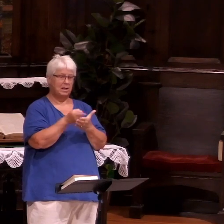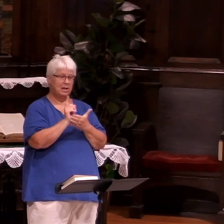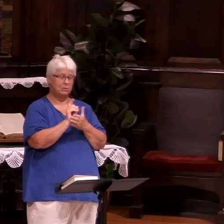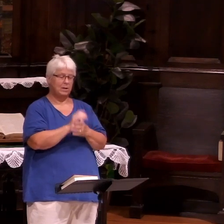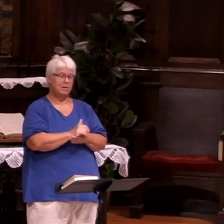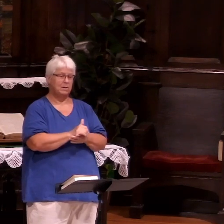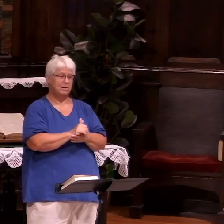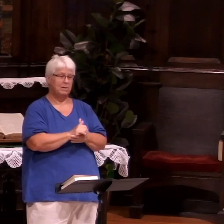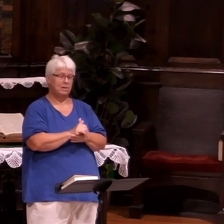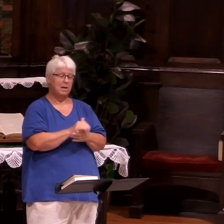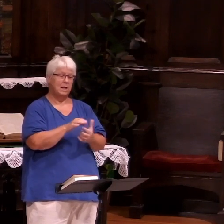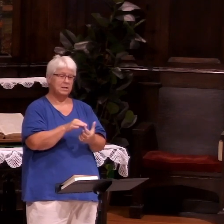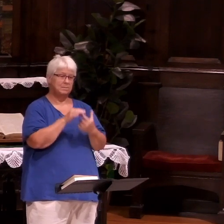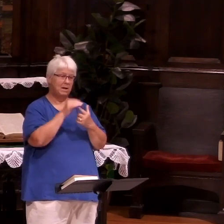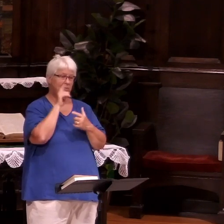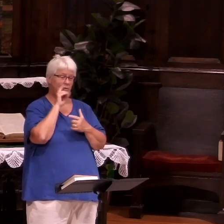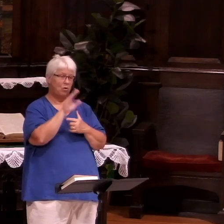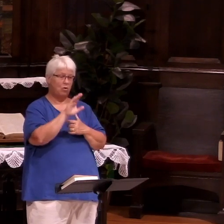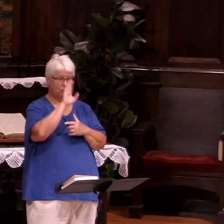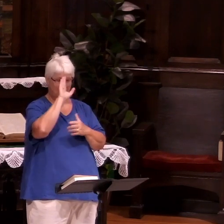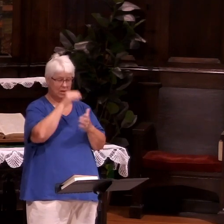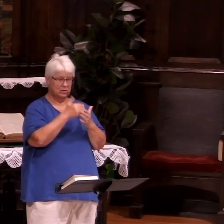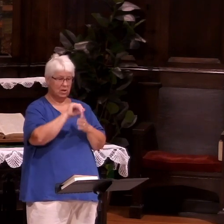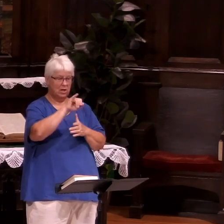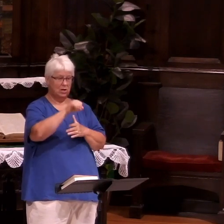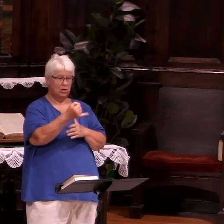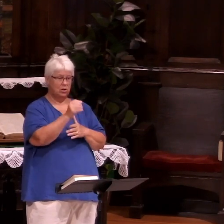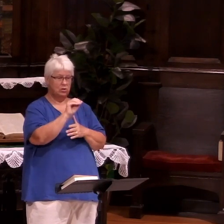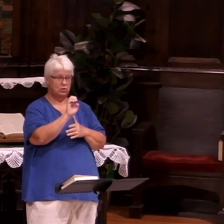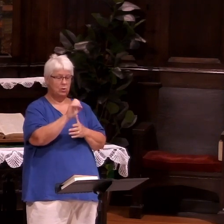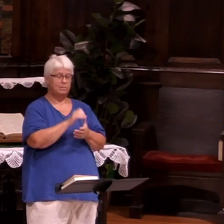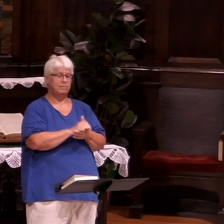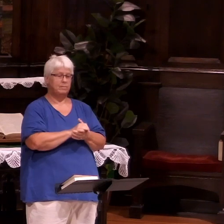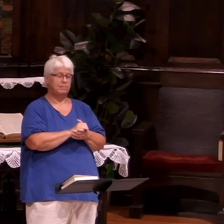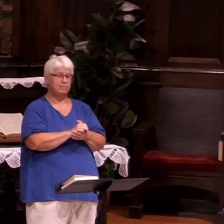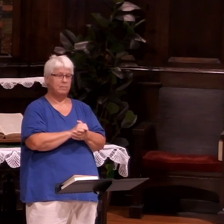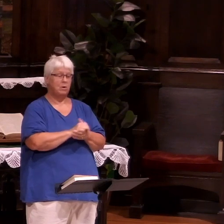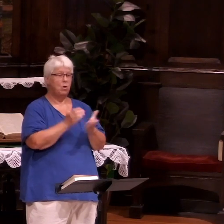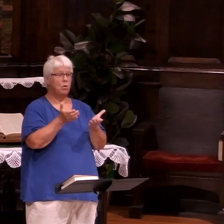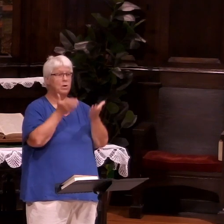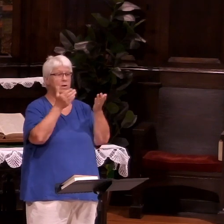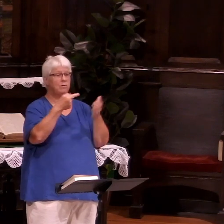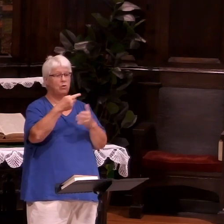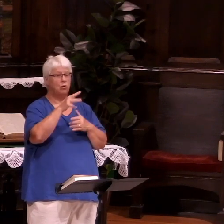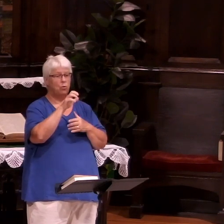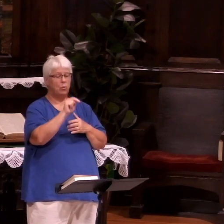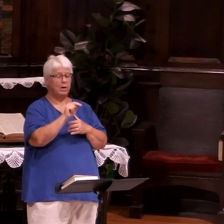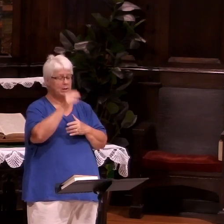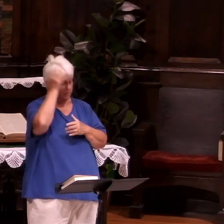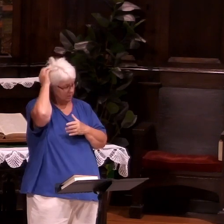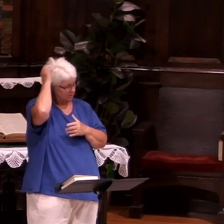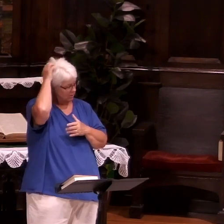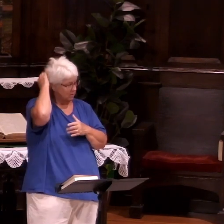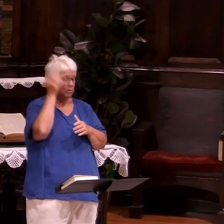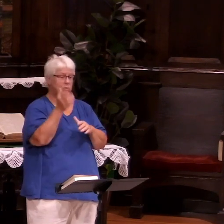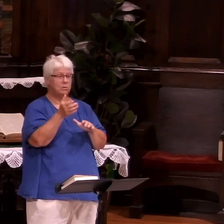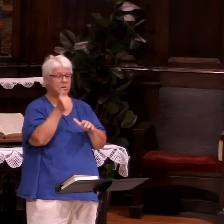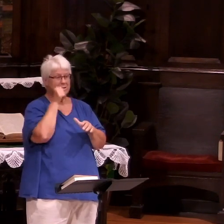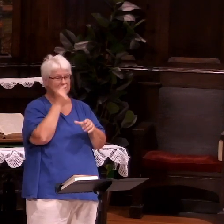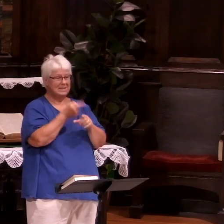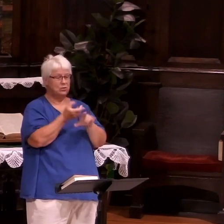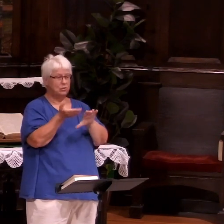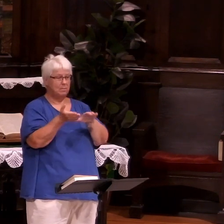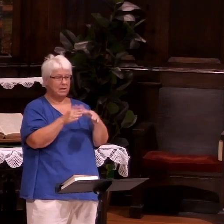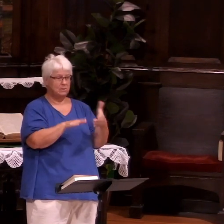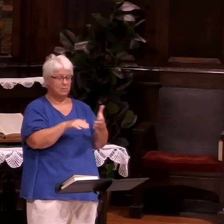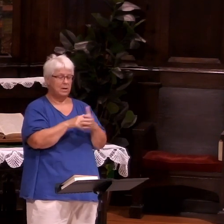week, and especially for her grandson, Joseph. God, we lift up Gwen Lewis, who is mourning the loss of her